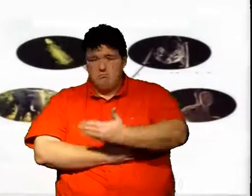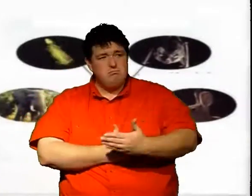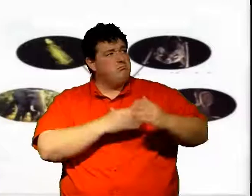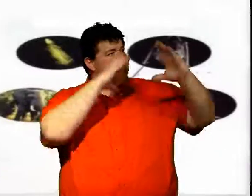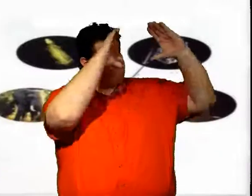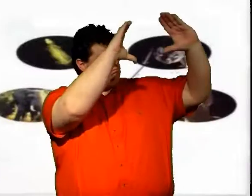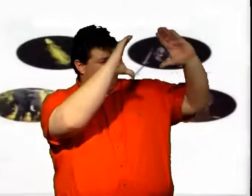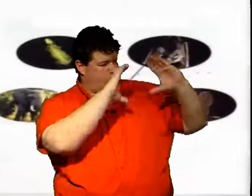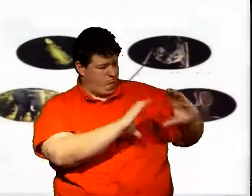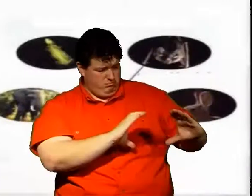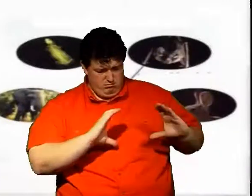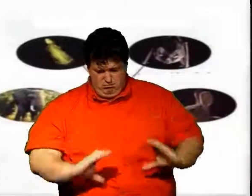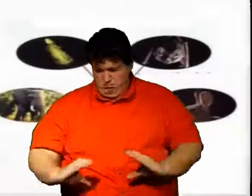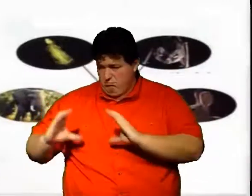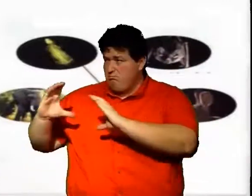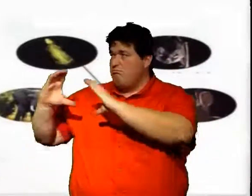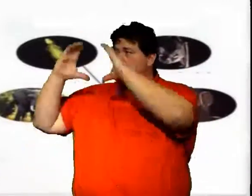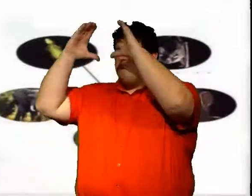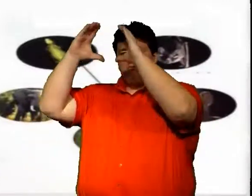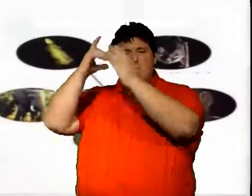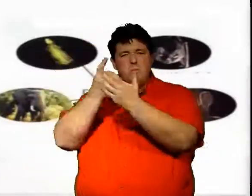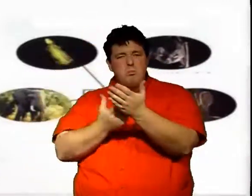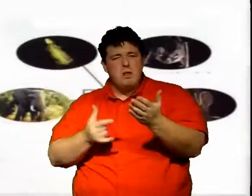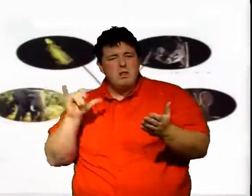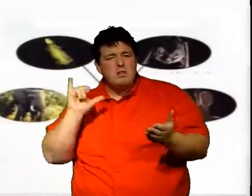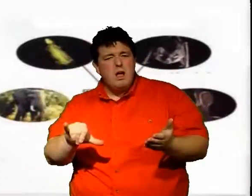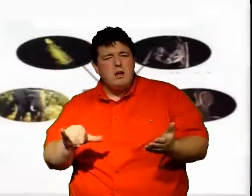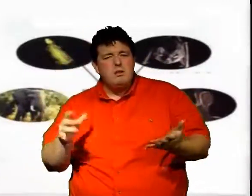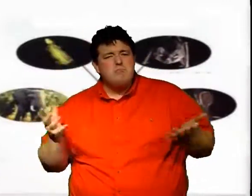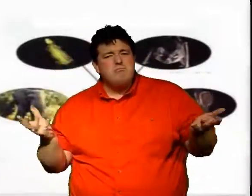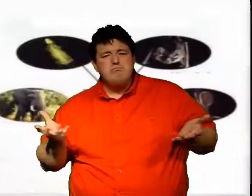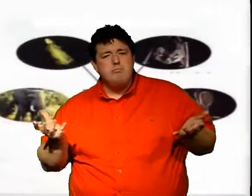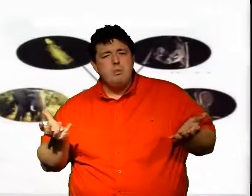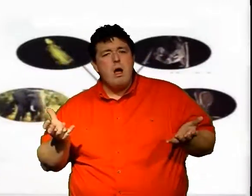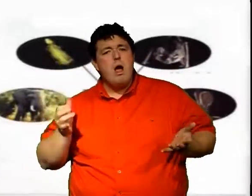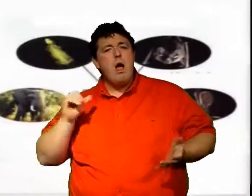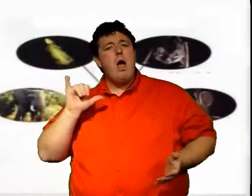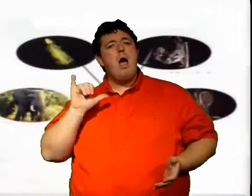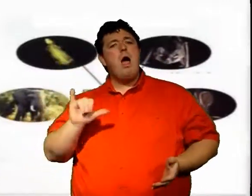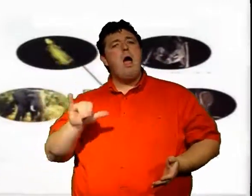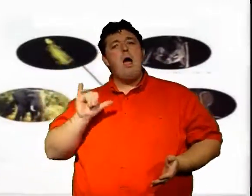This picture represents the mammal word web.